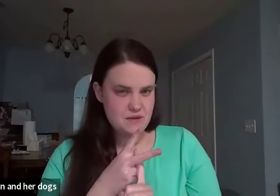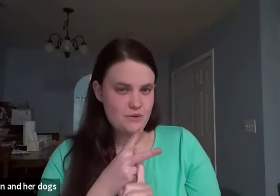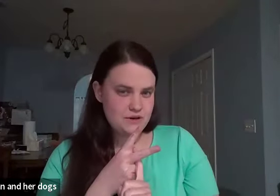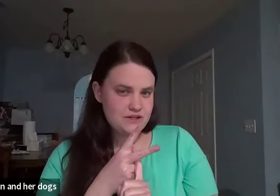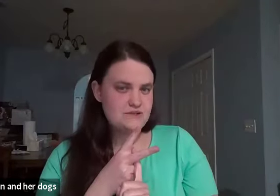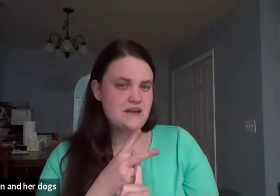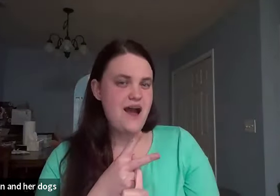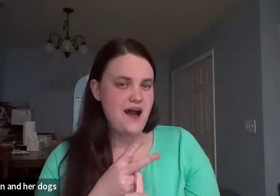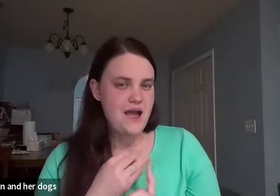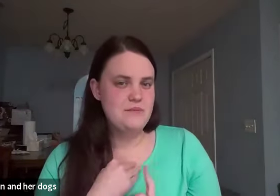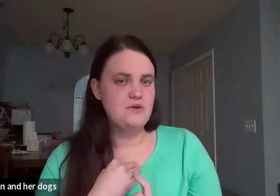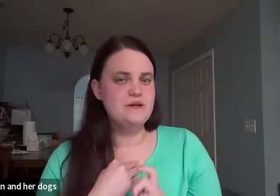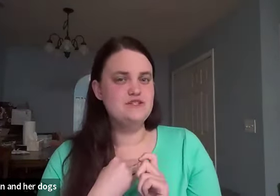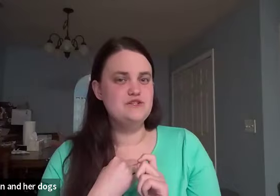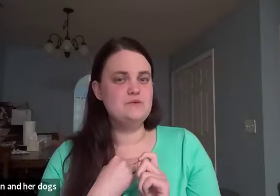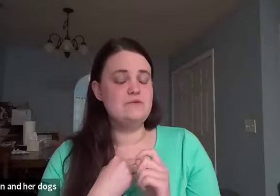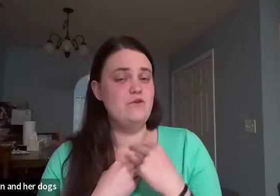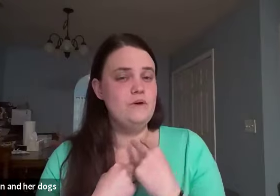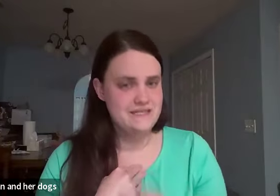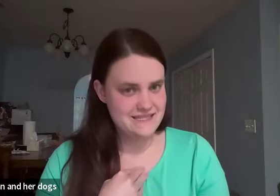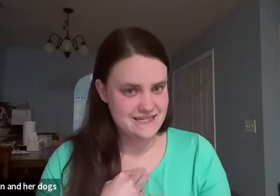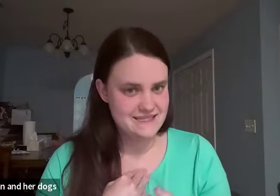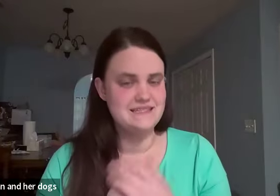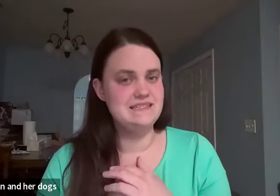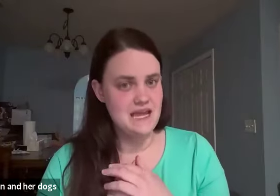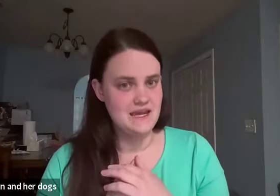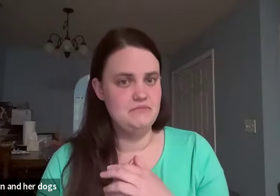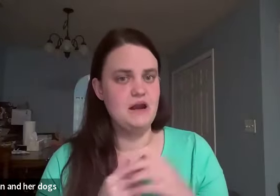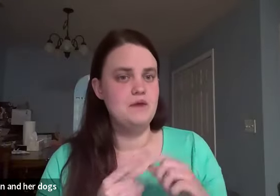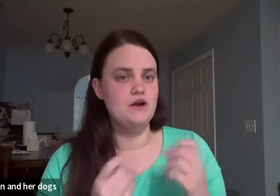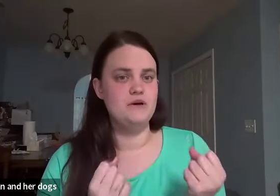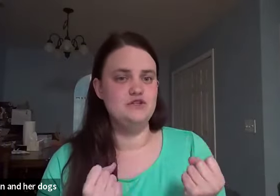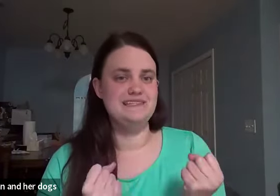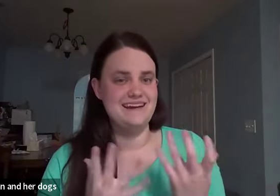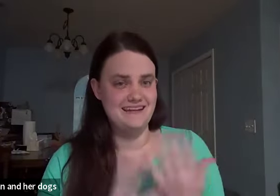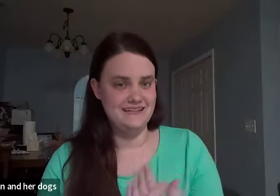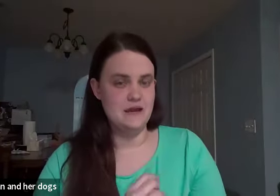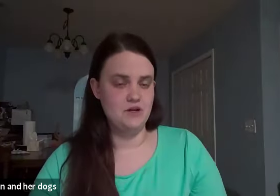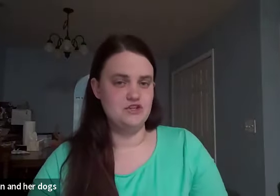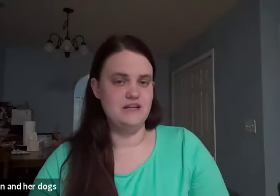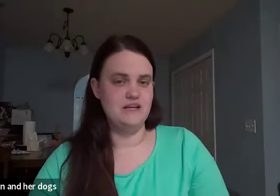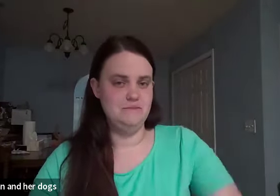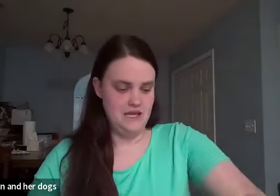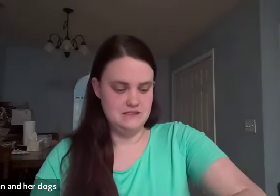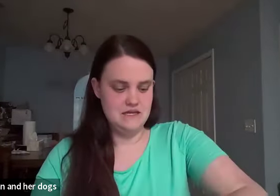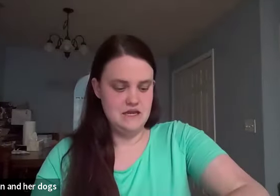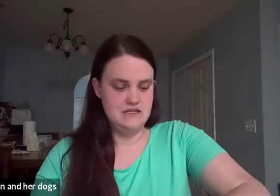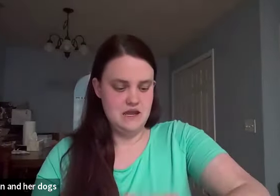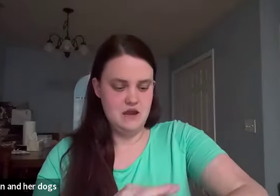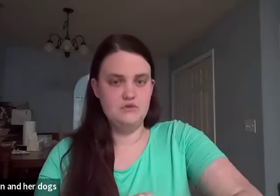time, what we're going to do is I'm going to voice it and say it, but I'm not going to sign it. I'm going to try to keep my hands